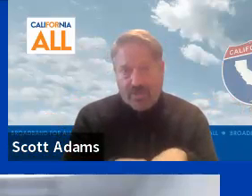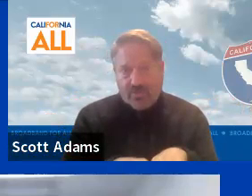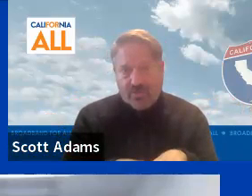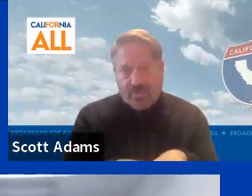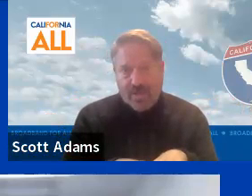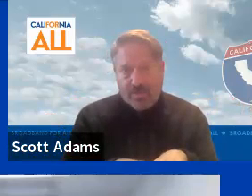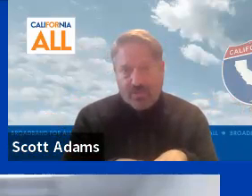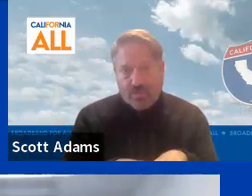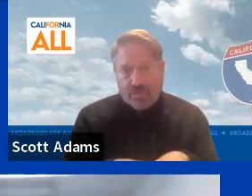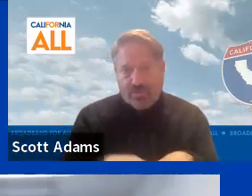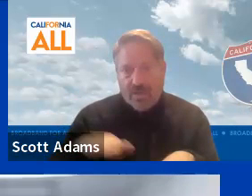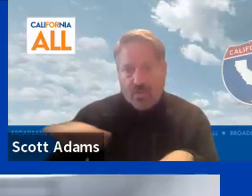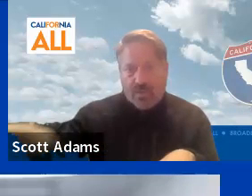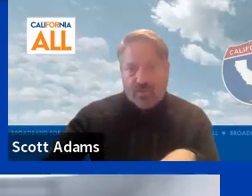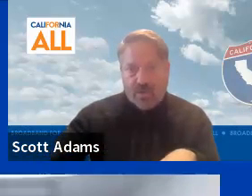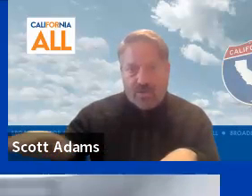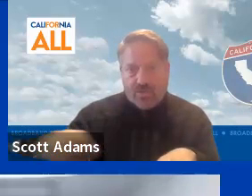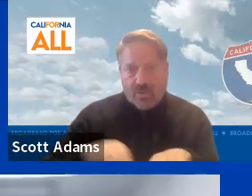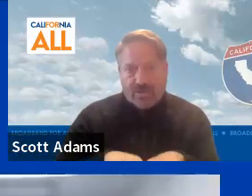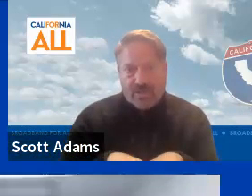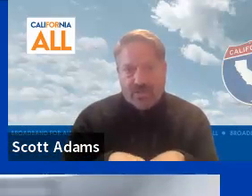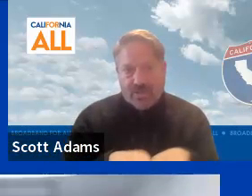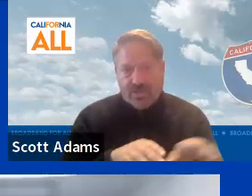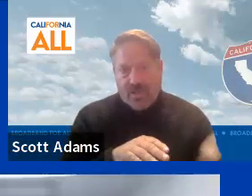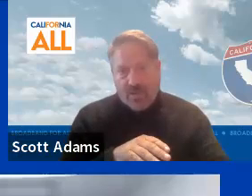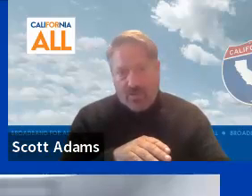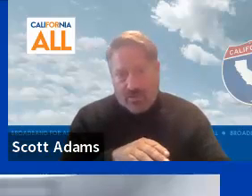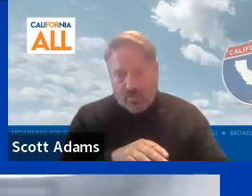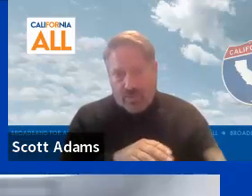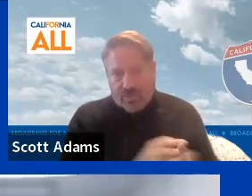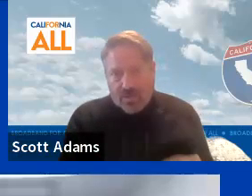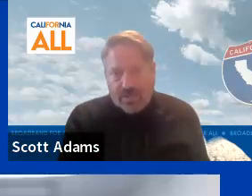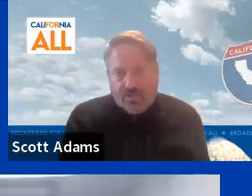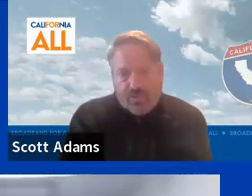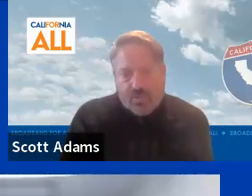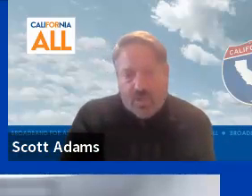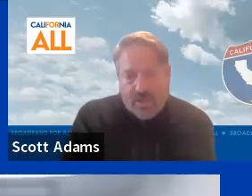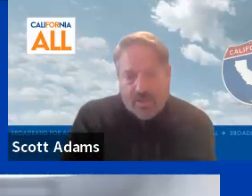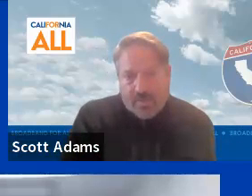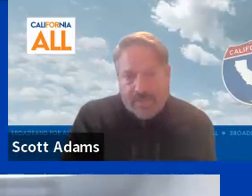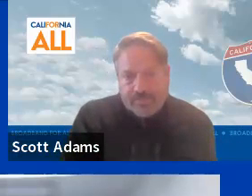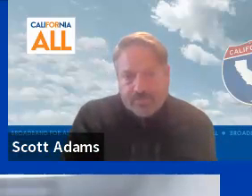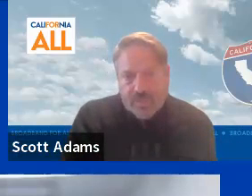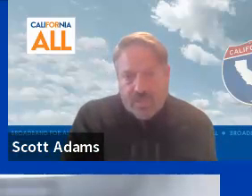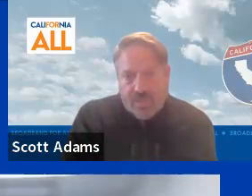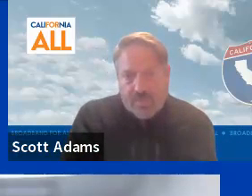equity ecosystem mapping tool, because one's targeted to organizations, one's targeted to